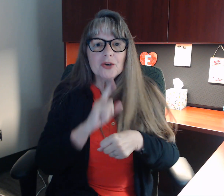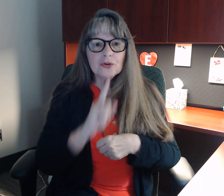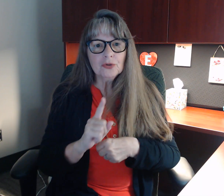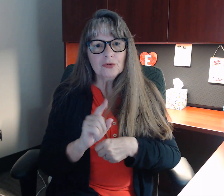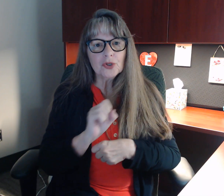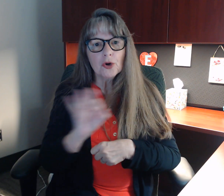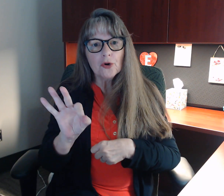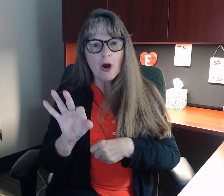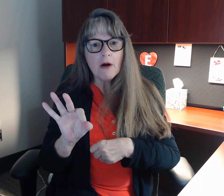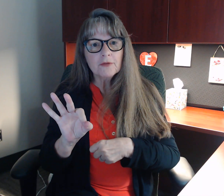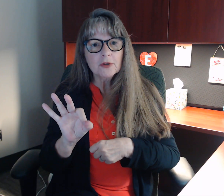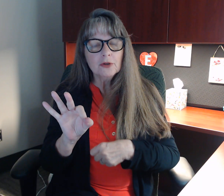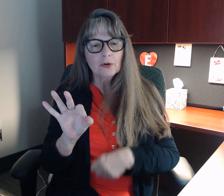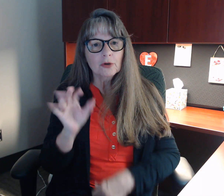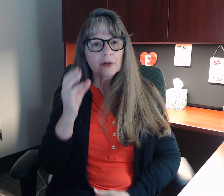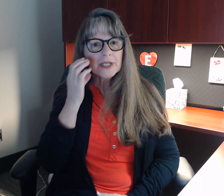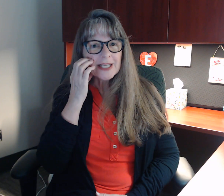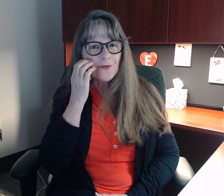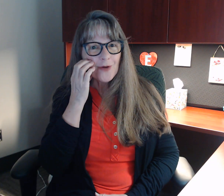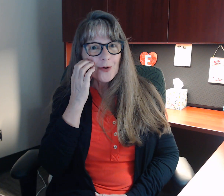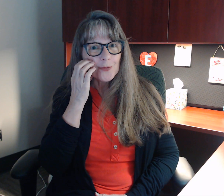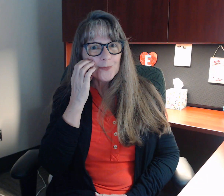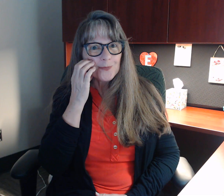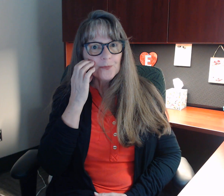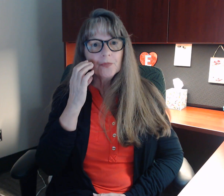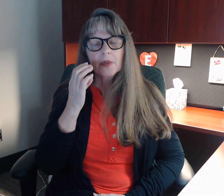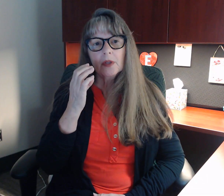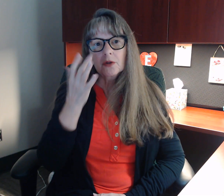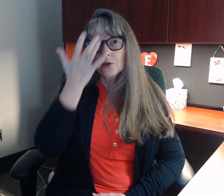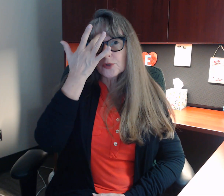you turn off your cell phone, your